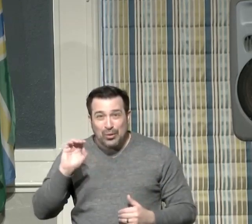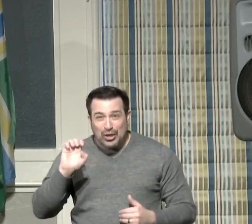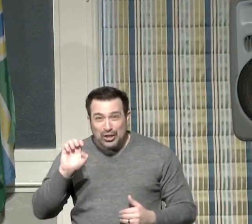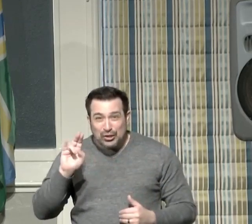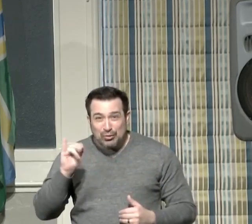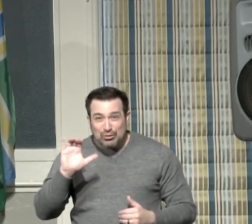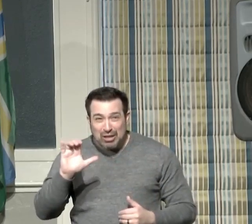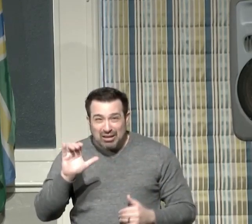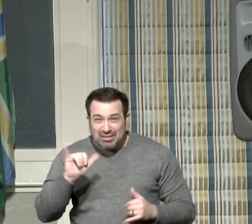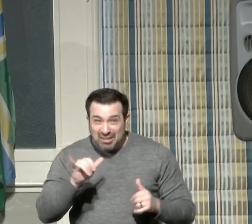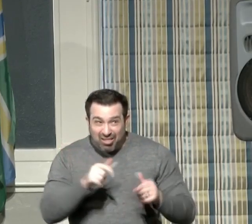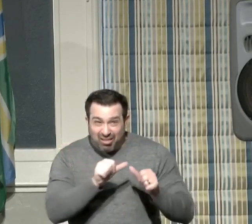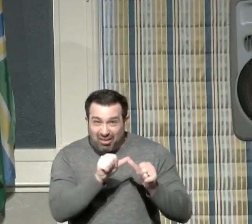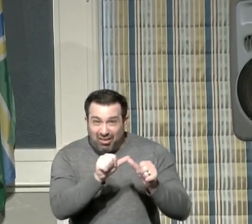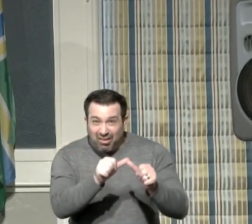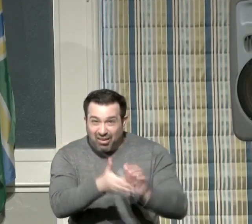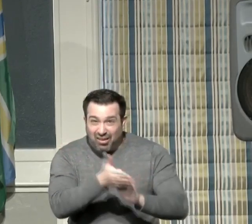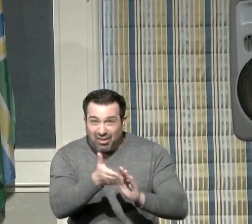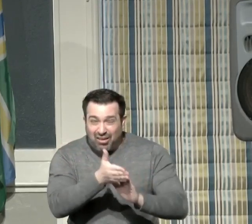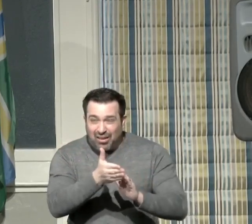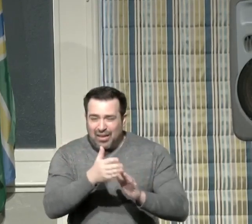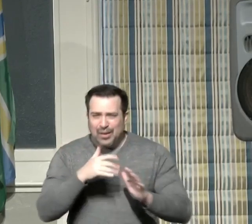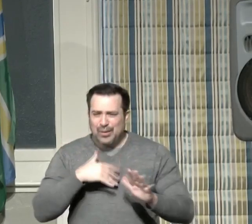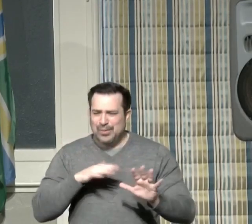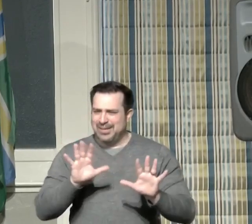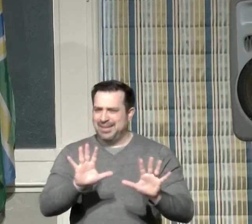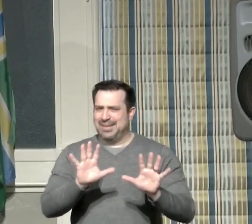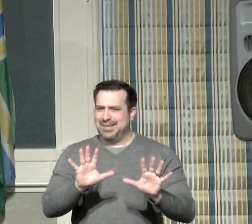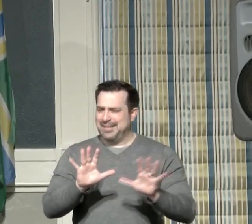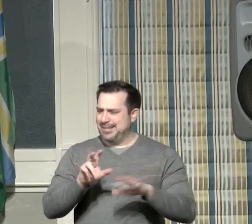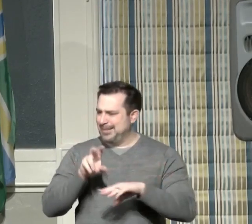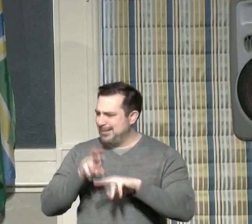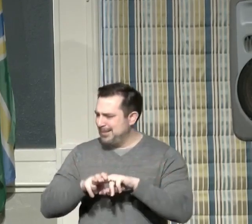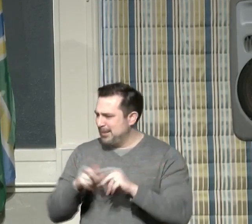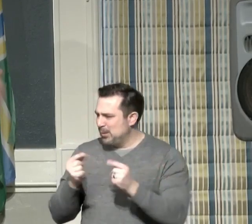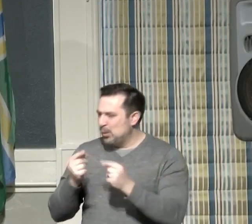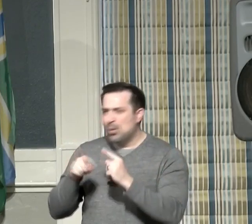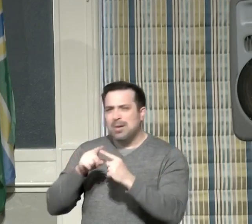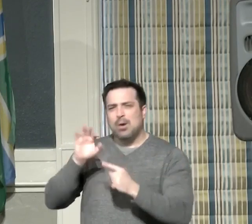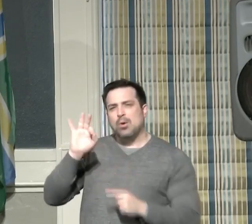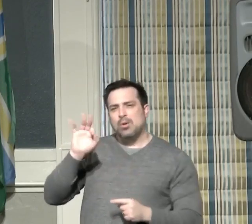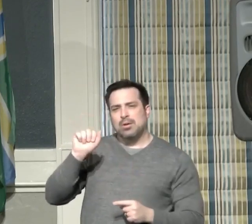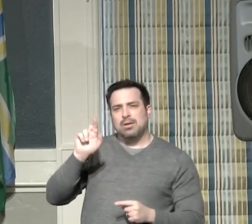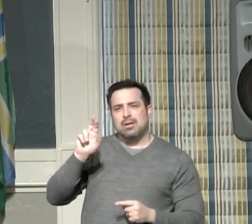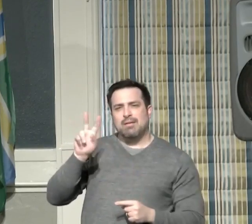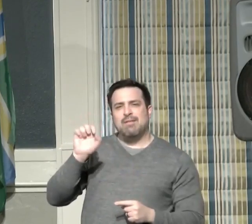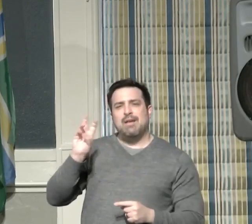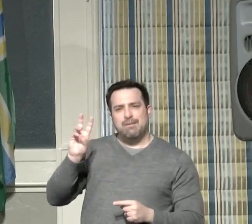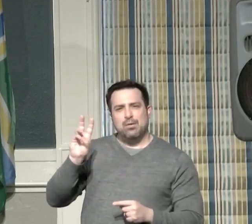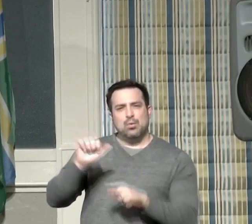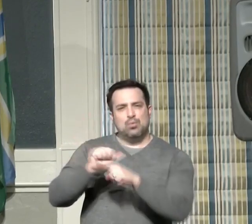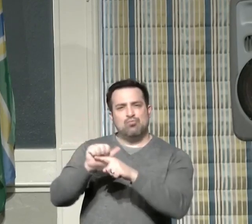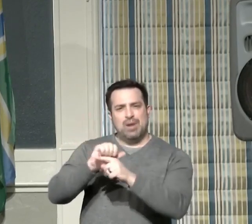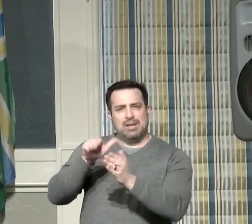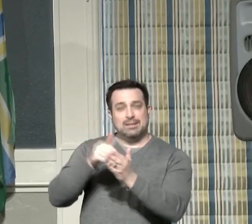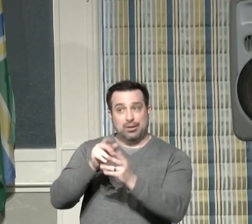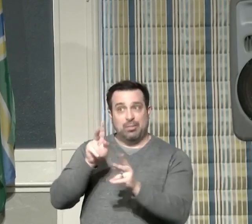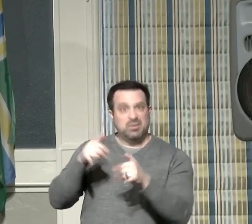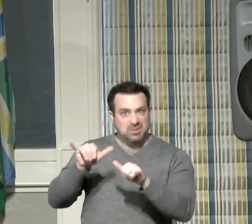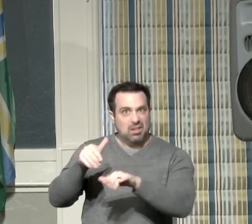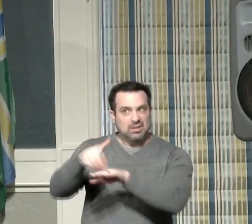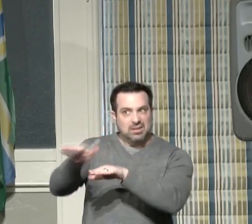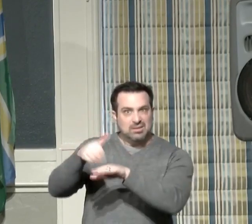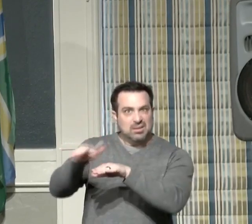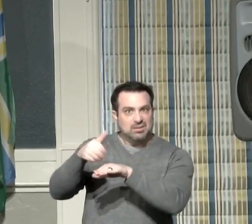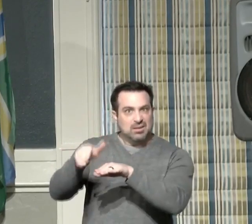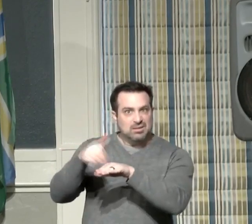we sat down and tried to figure out what we were going to do about Fairview Training Center, which is the place where people were still being sent, one